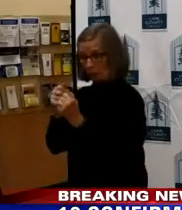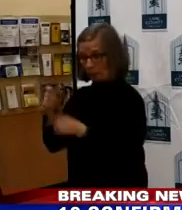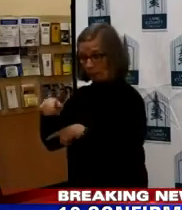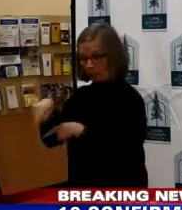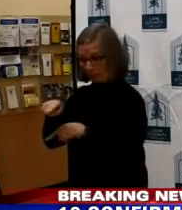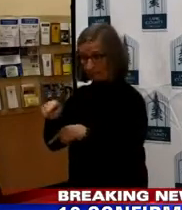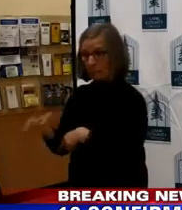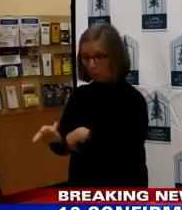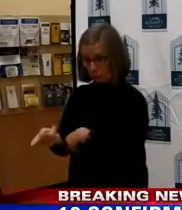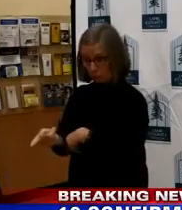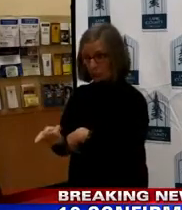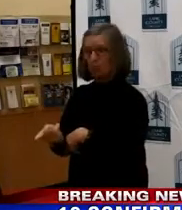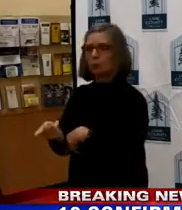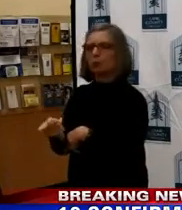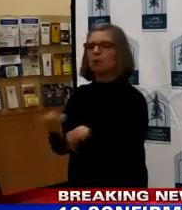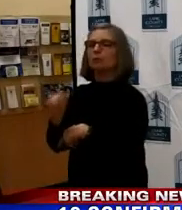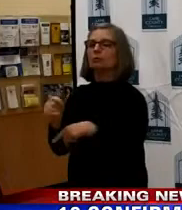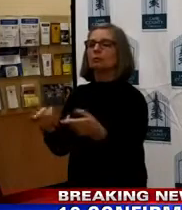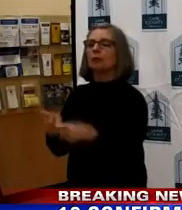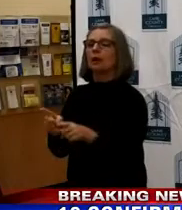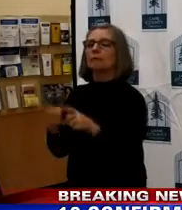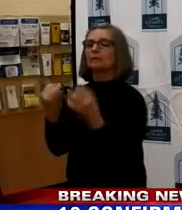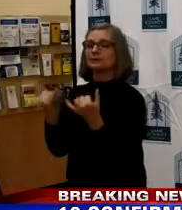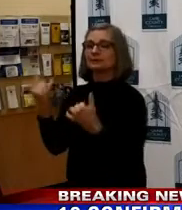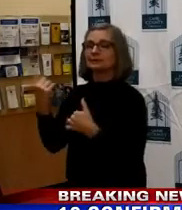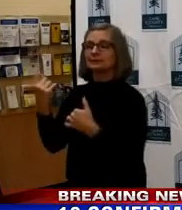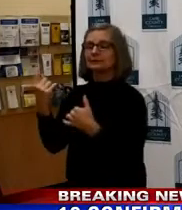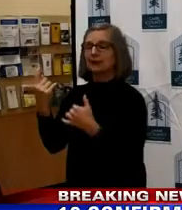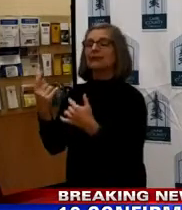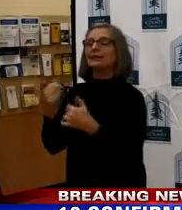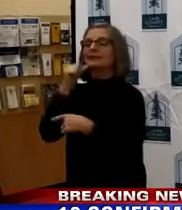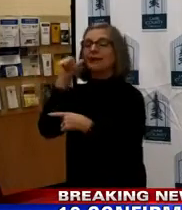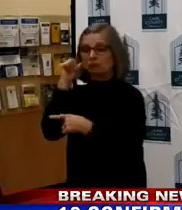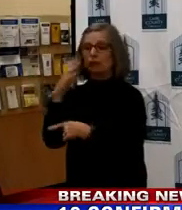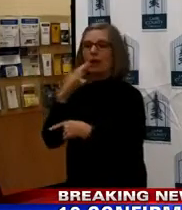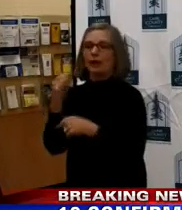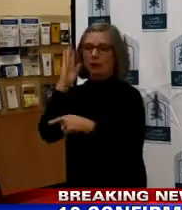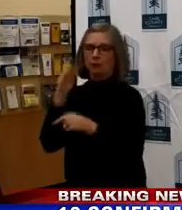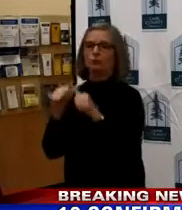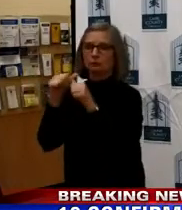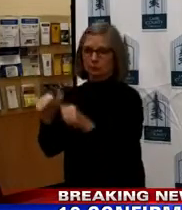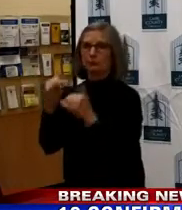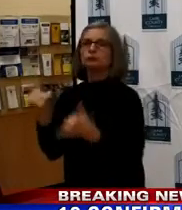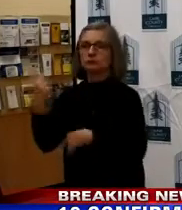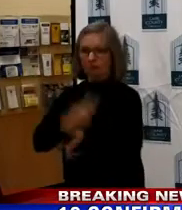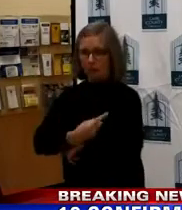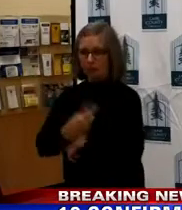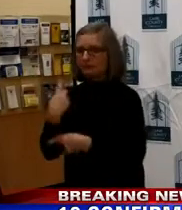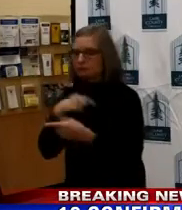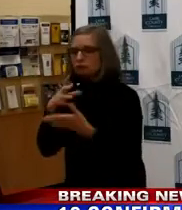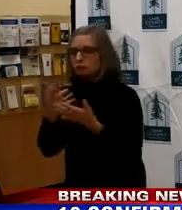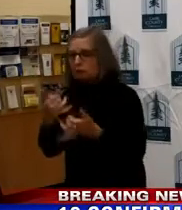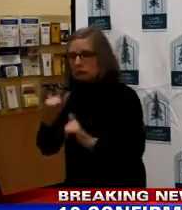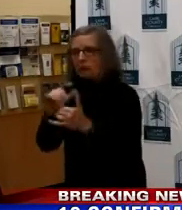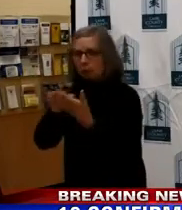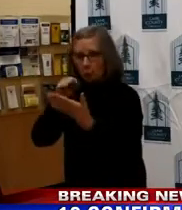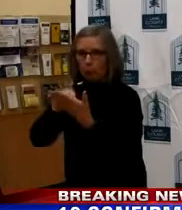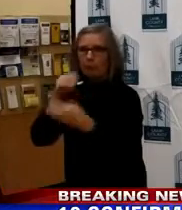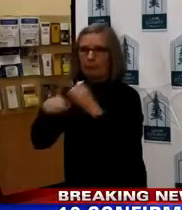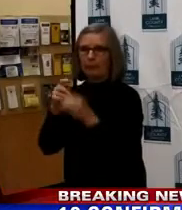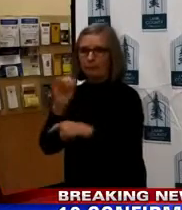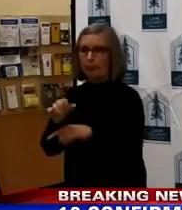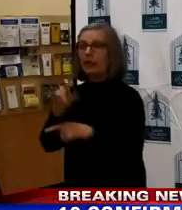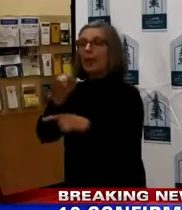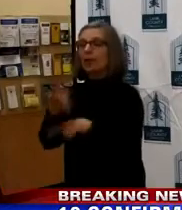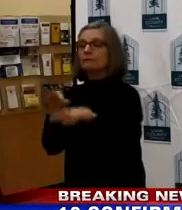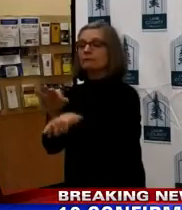yesterday and are continuing today. And we're still learning more about those cases. If there are public exposures or points of public exposures, we